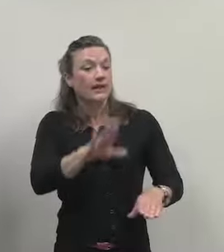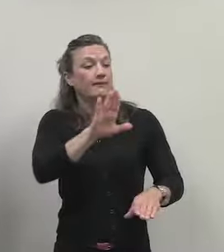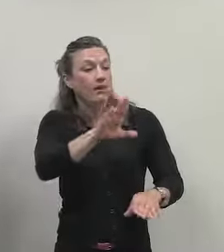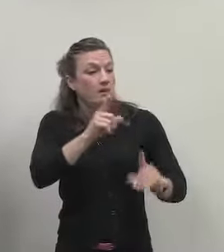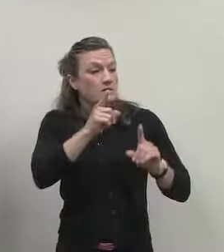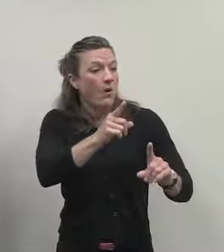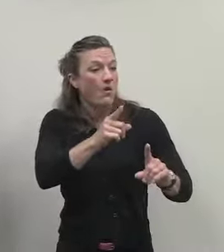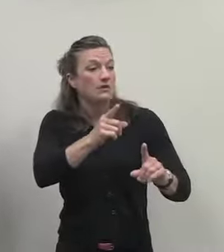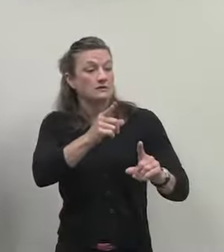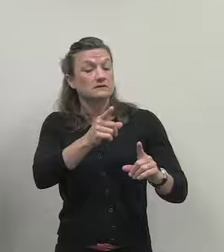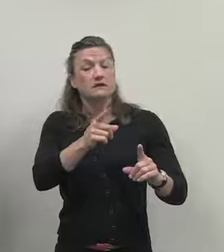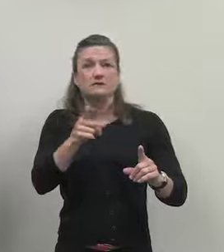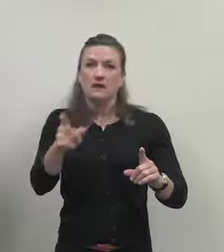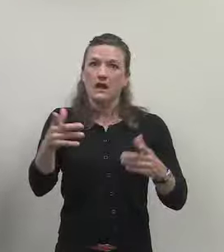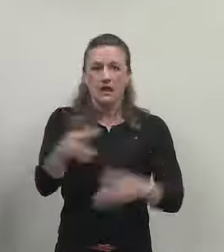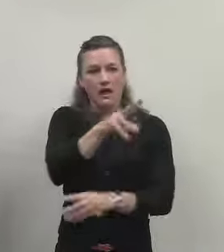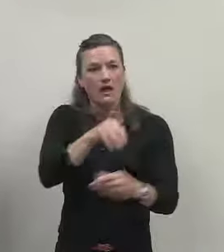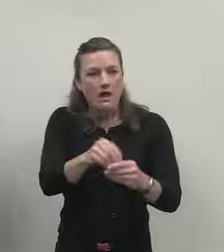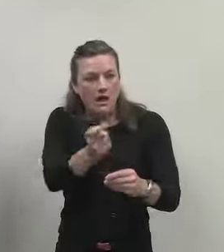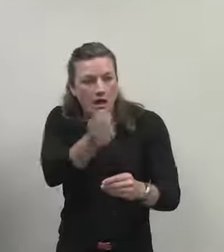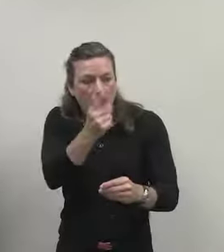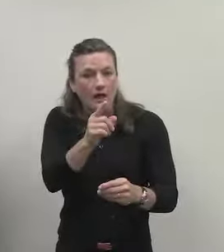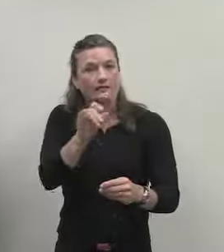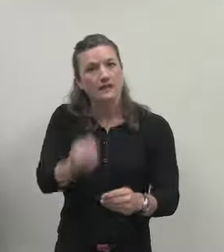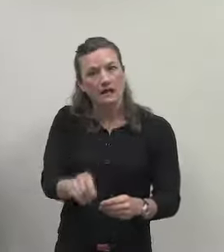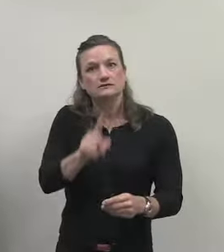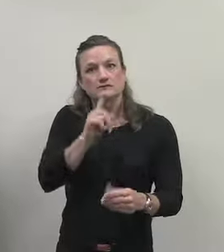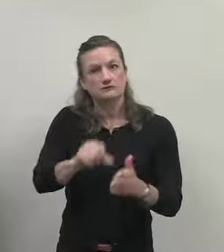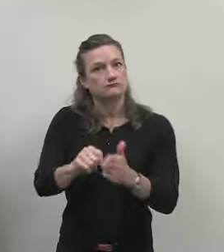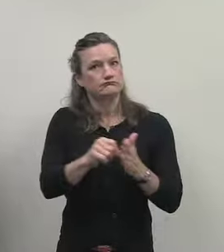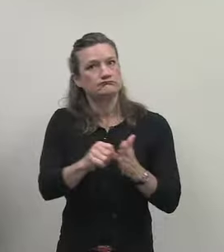impressive outcomes in terms of parent satisfaction.